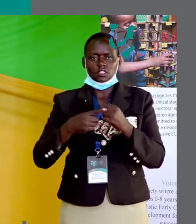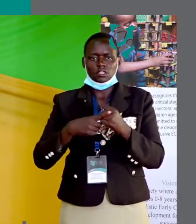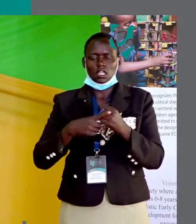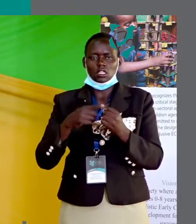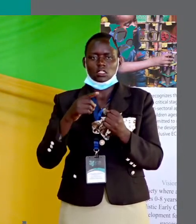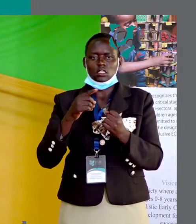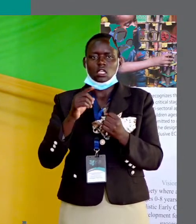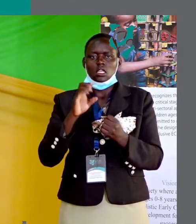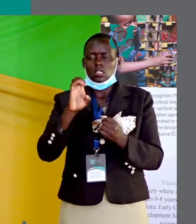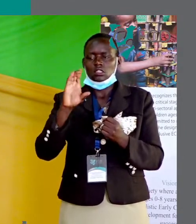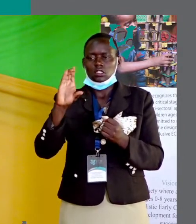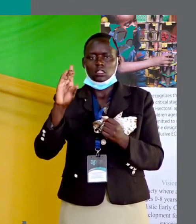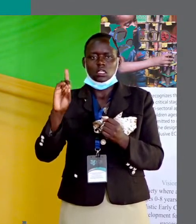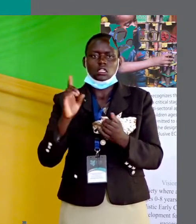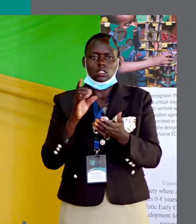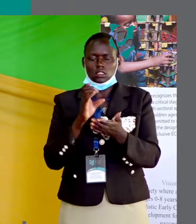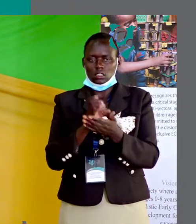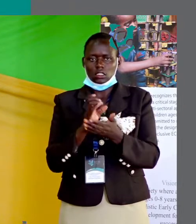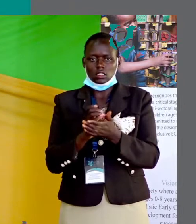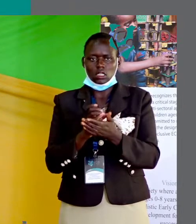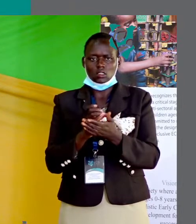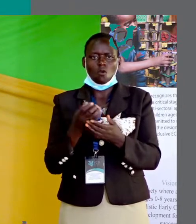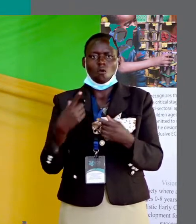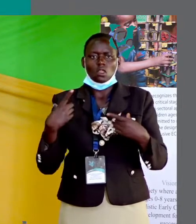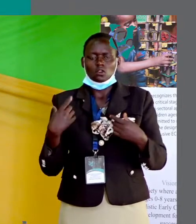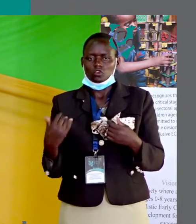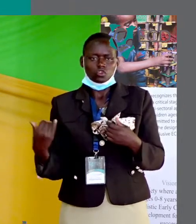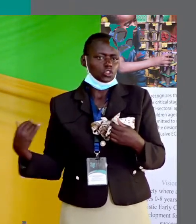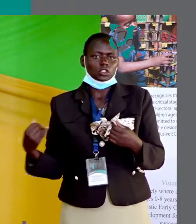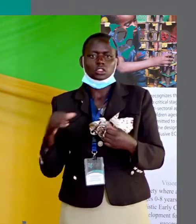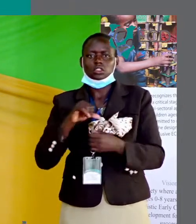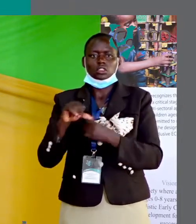an enrollment of around 56,000 so far.